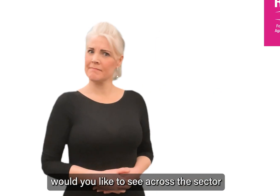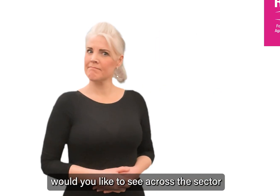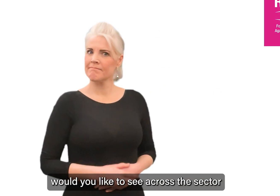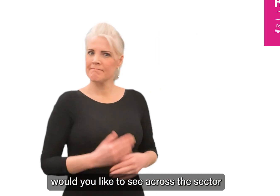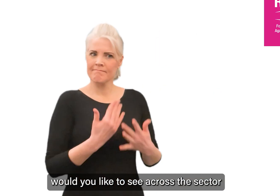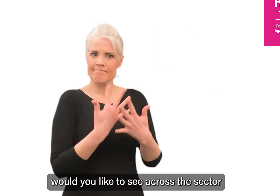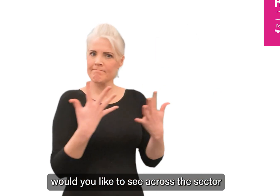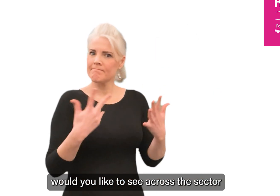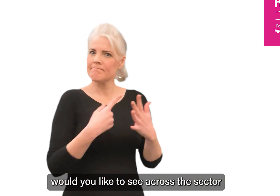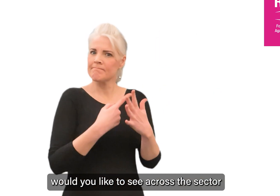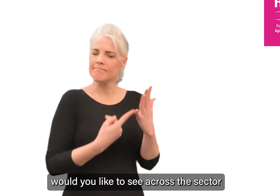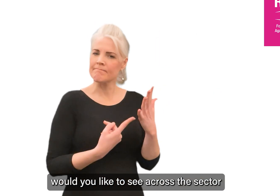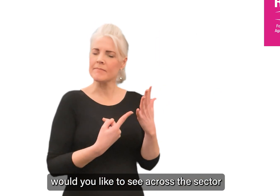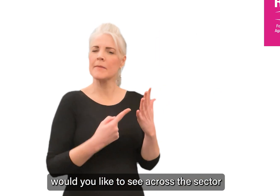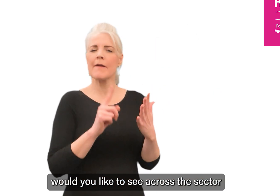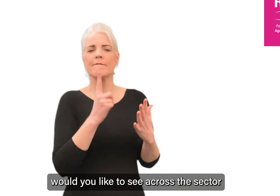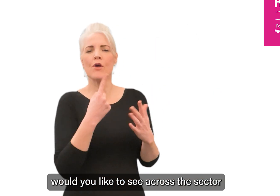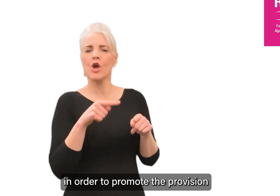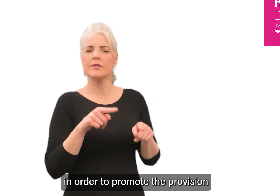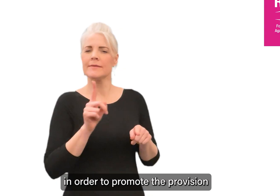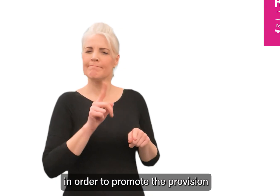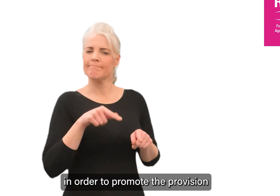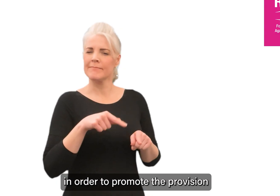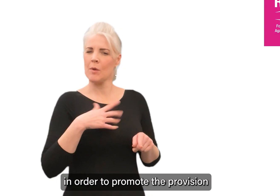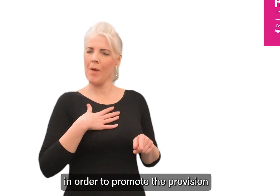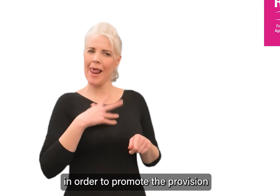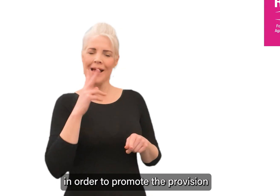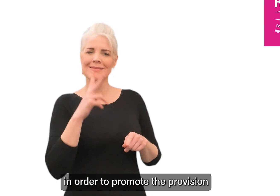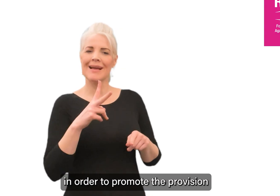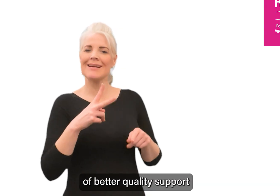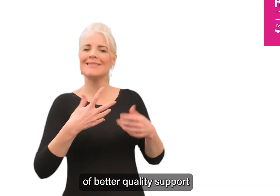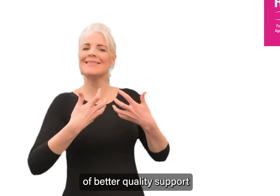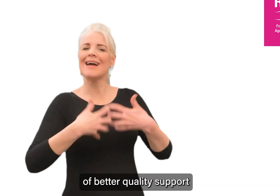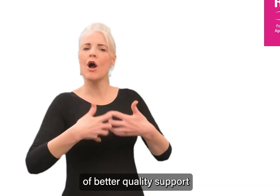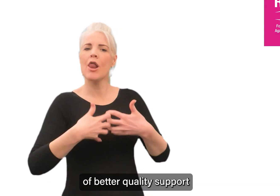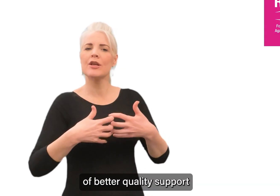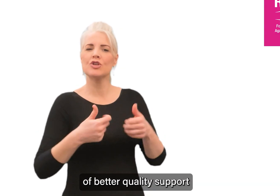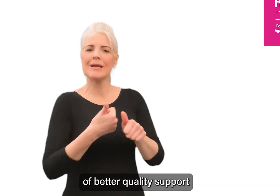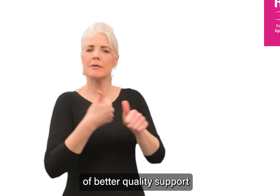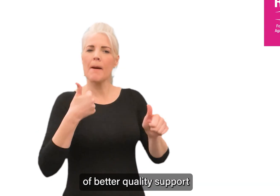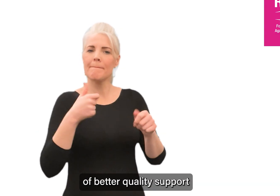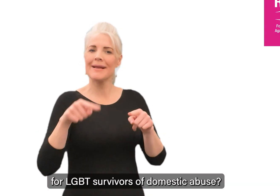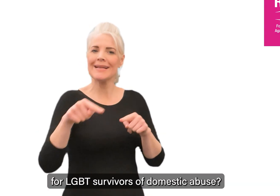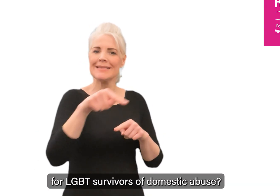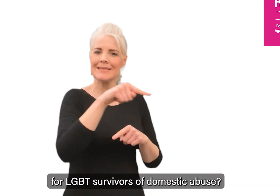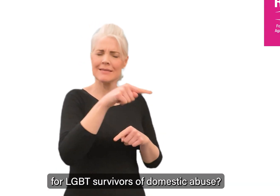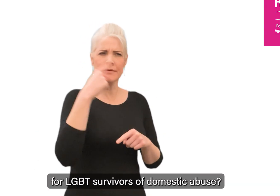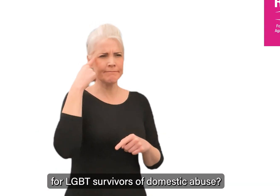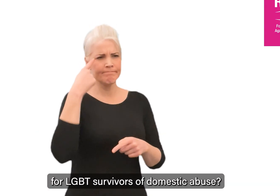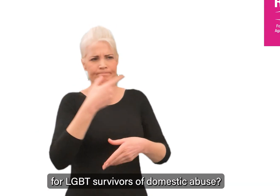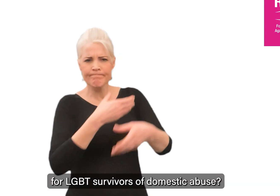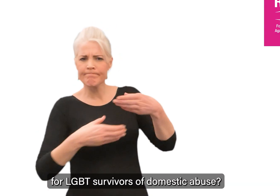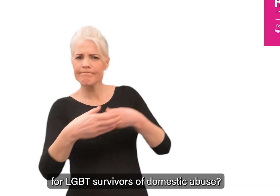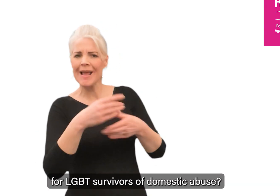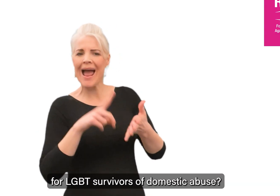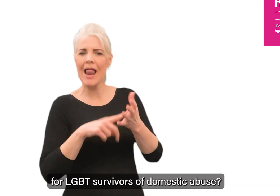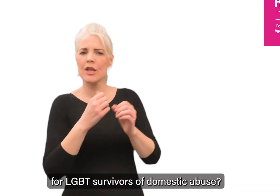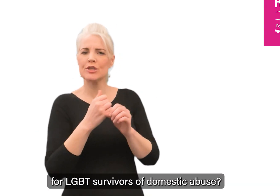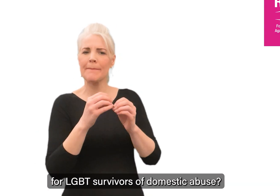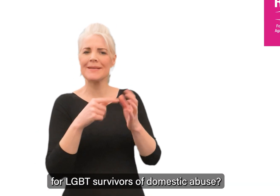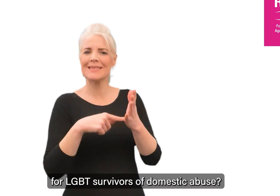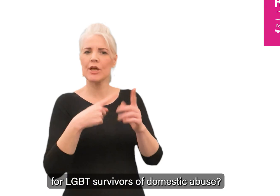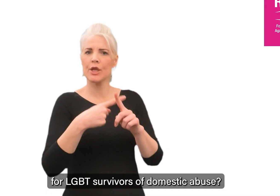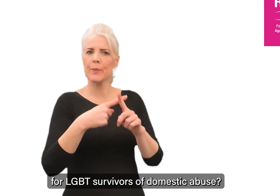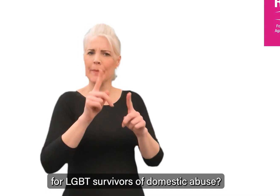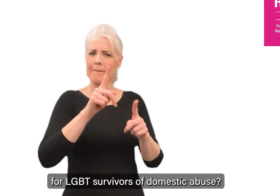changes would you like to see across the sector in order to promote the provision of better quality support for LGBT plus survivors of